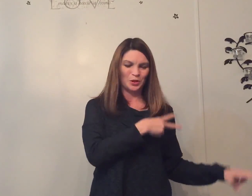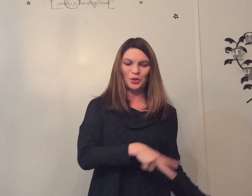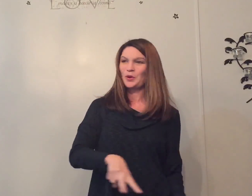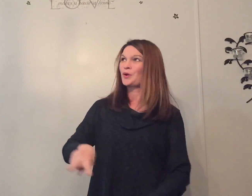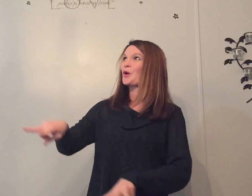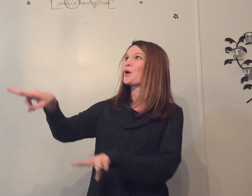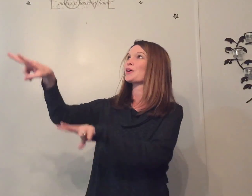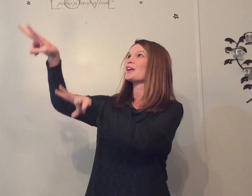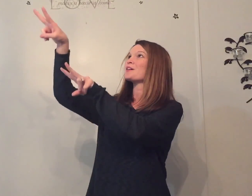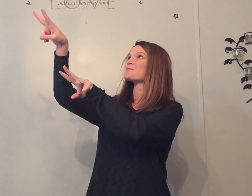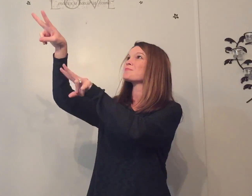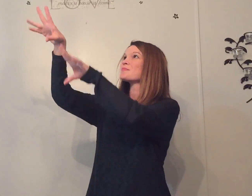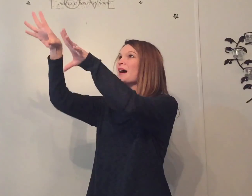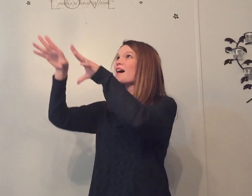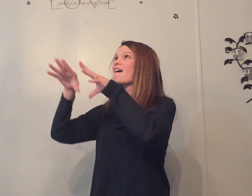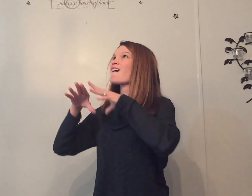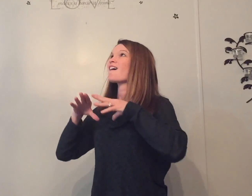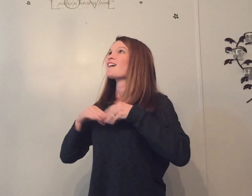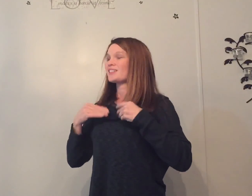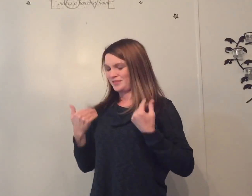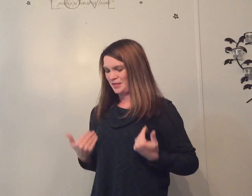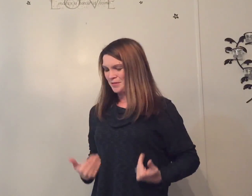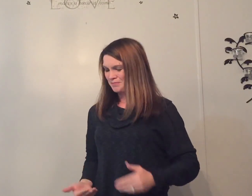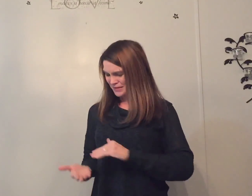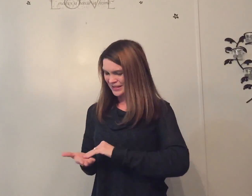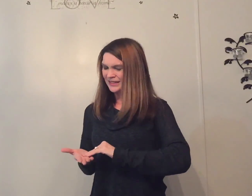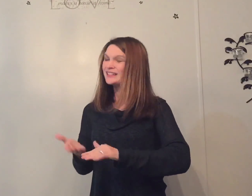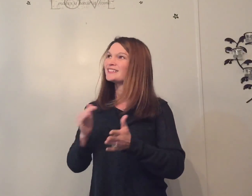look on Him and pardon me.